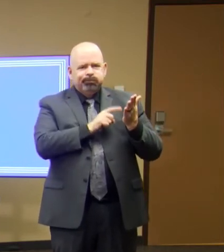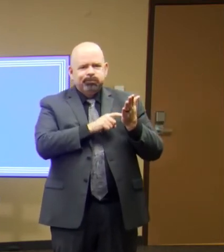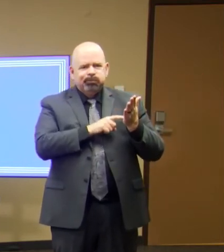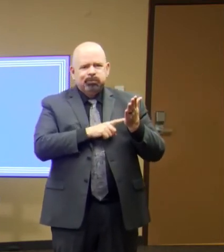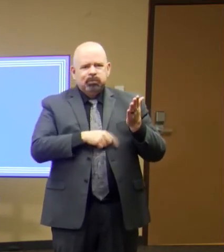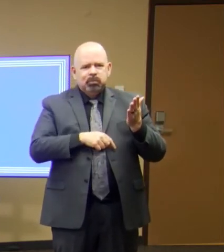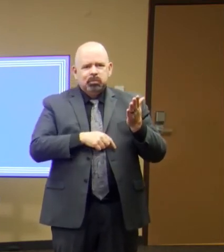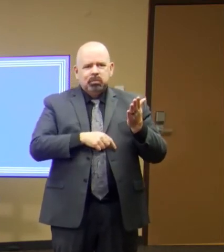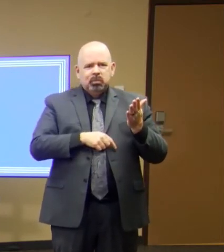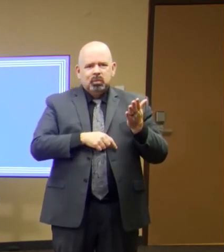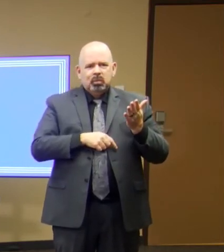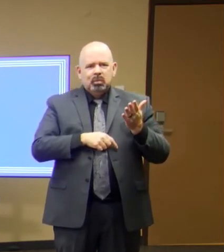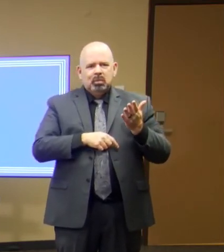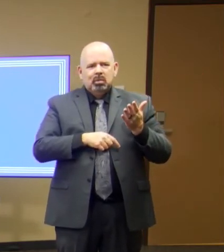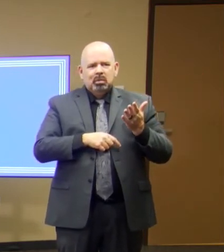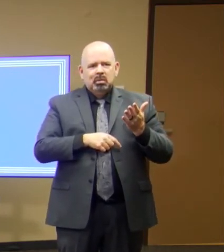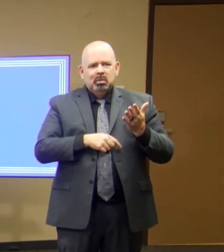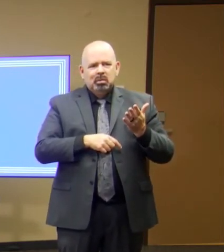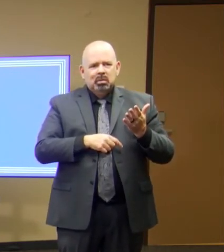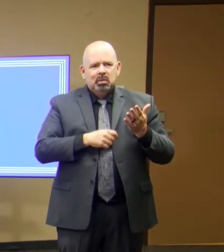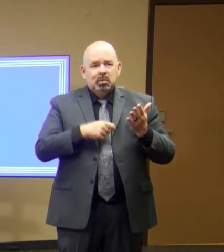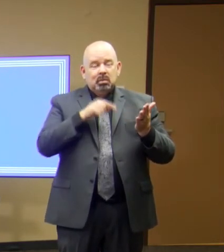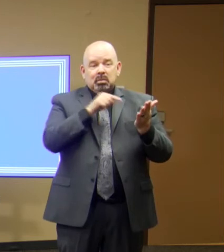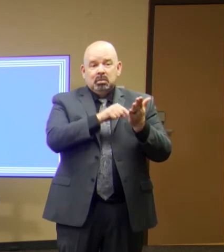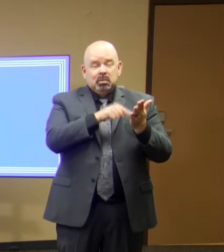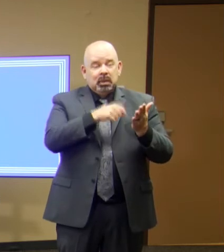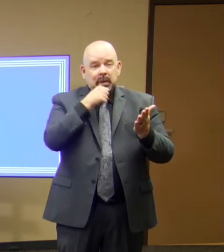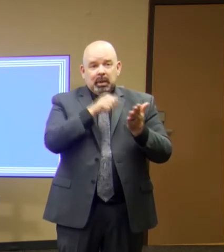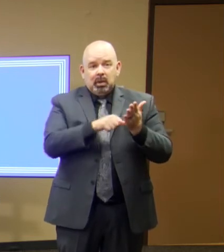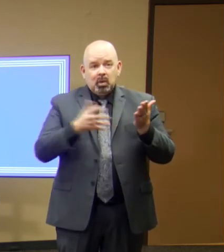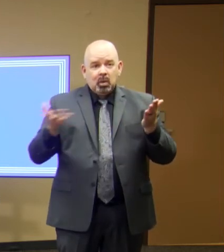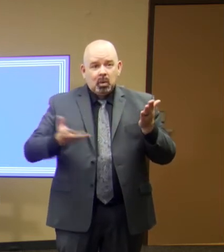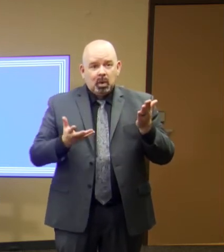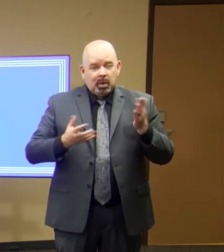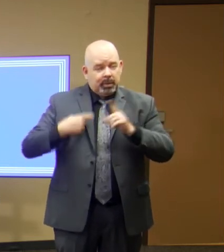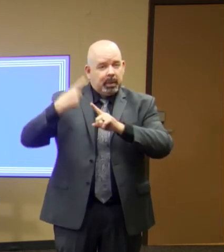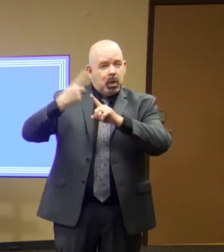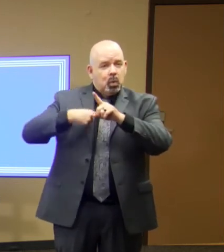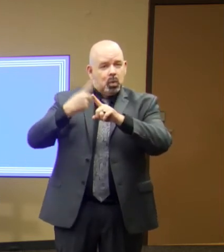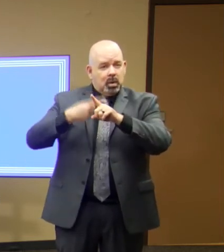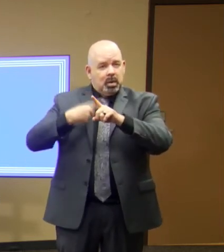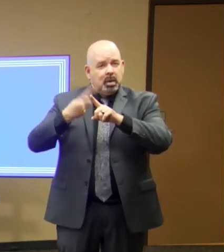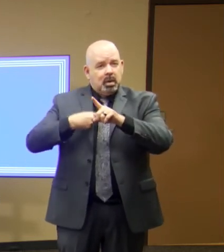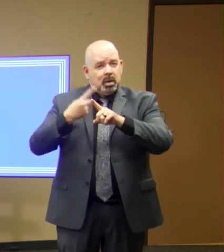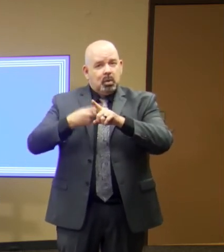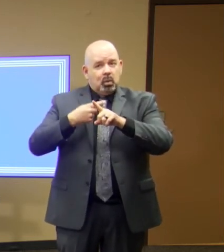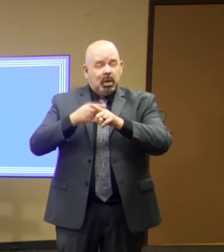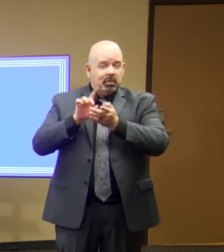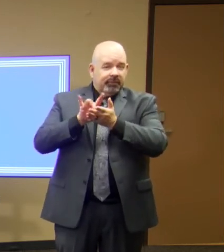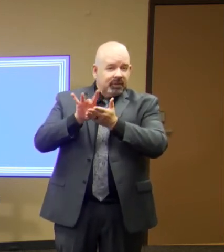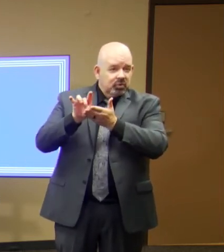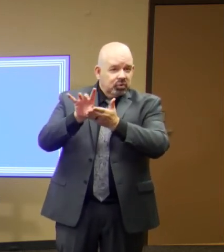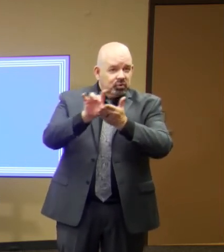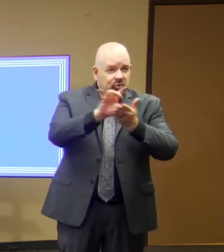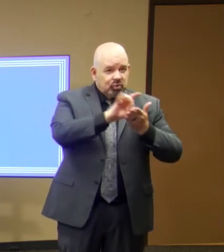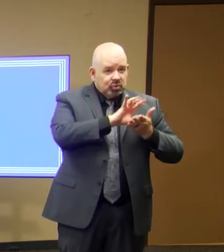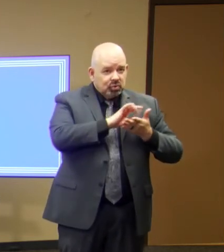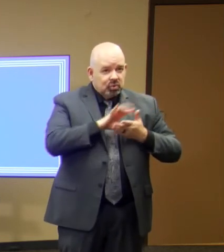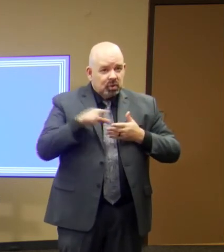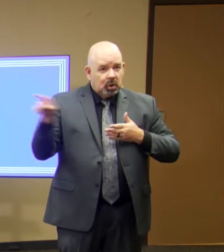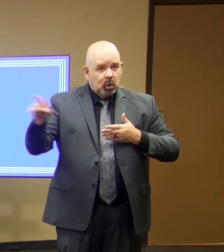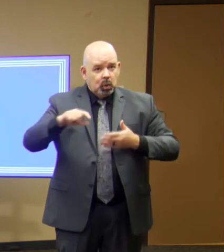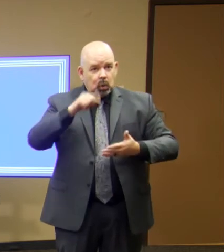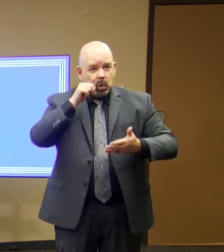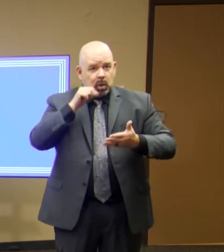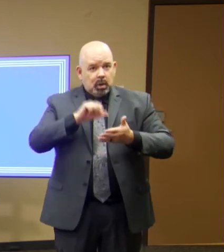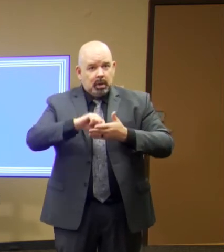on the rental eviction assistance, if you got a notice of eviction, on the 3rd page of